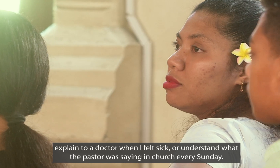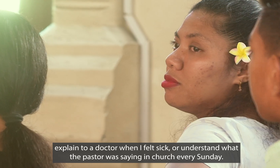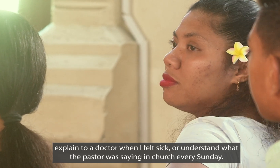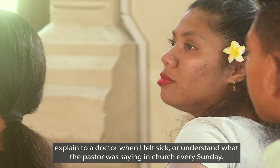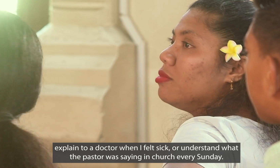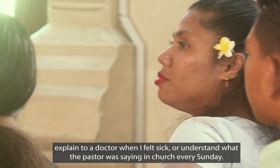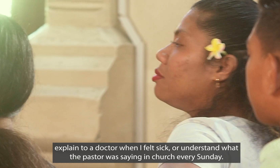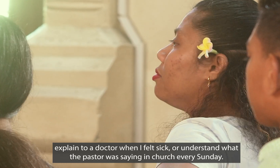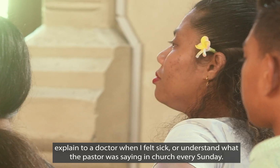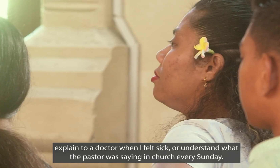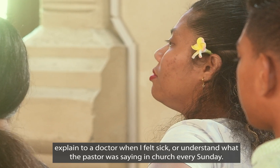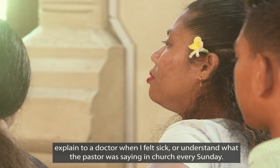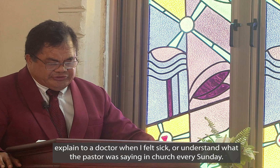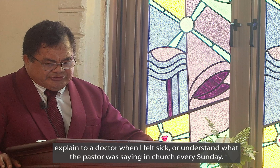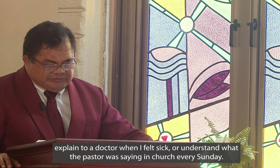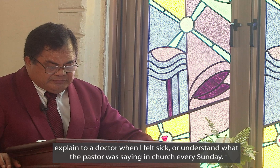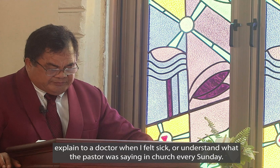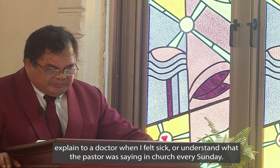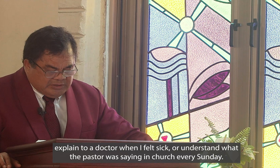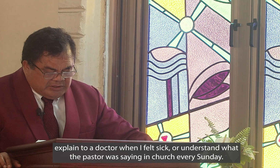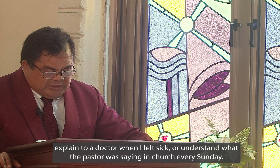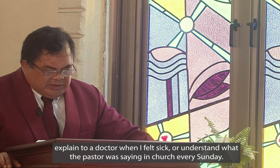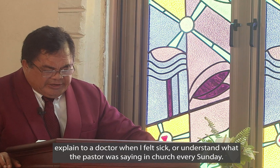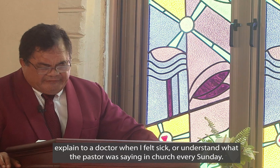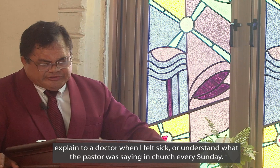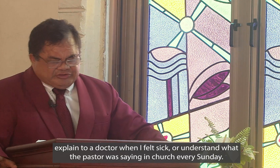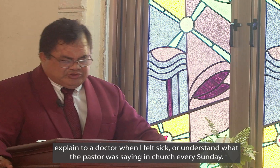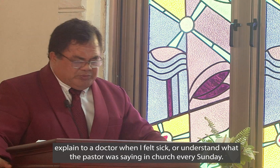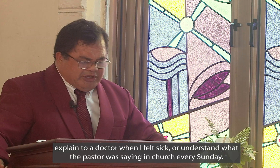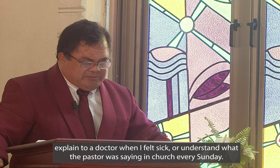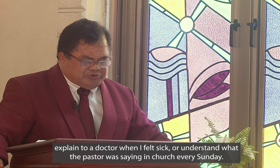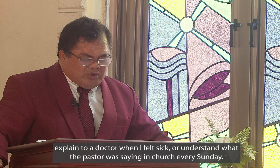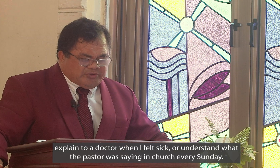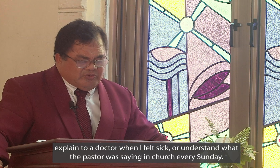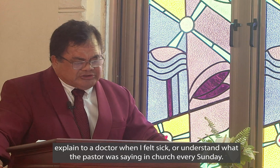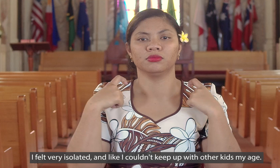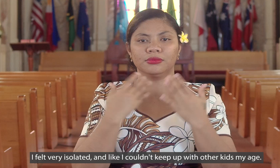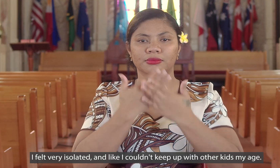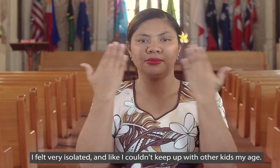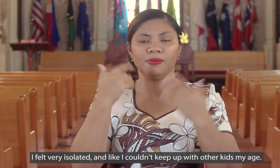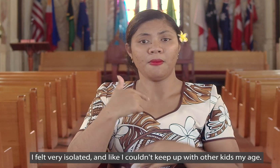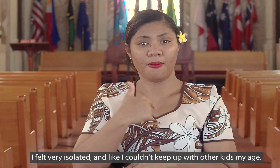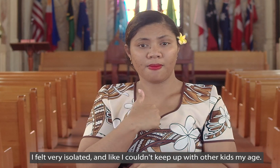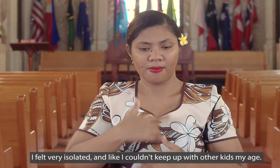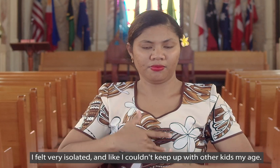explain to a doctor when I felt sick, or understand what the pastor was saying in church every Sunday. I felt